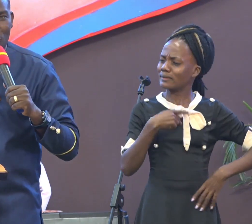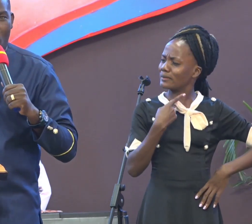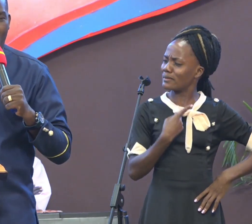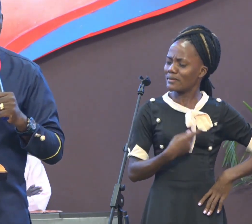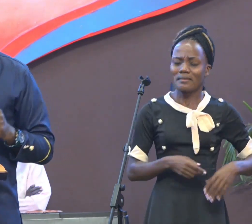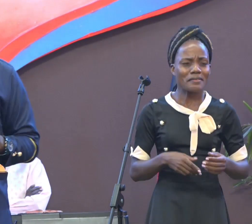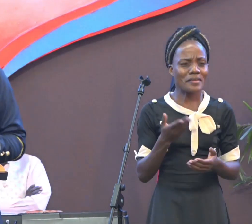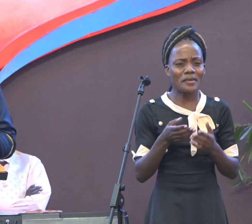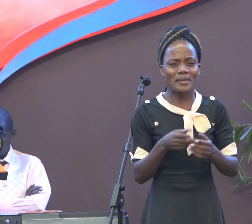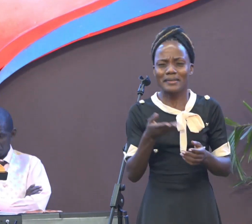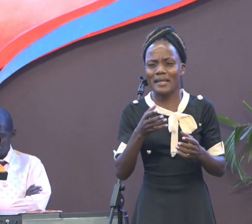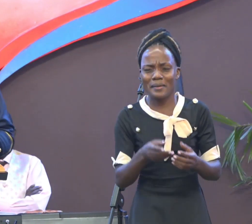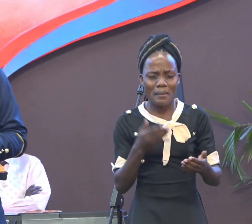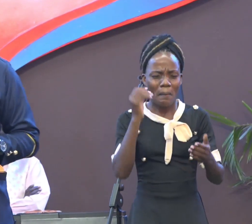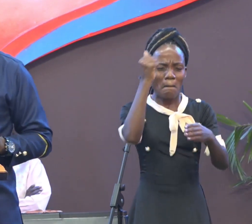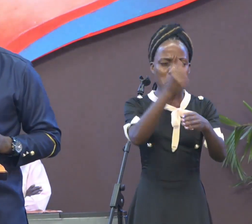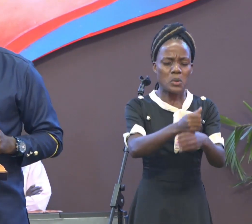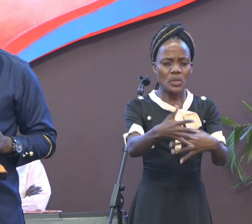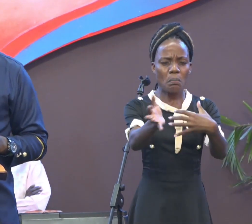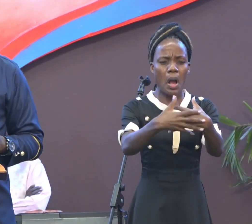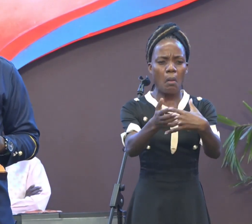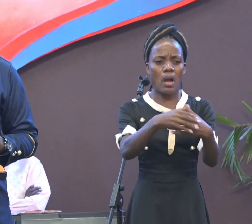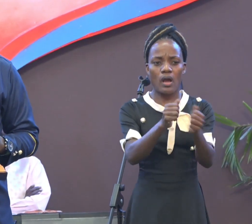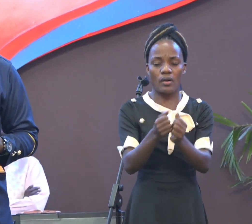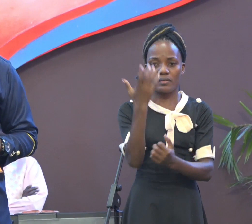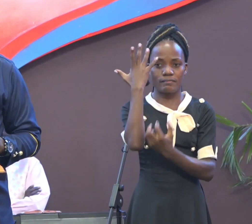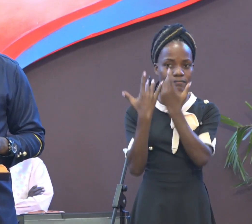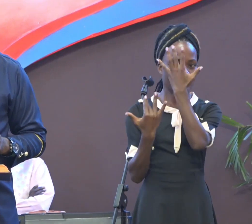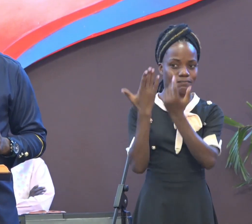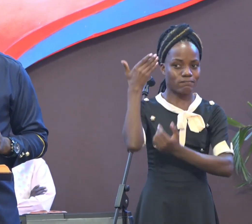brain. You feel like you've taken up a metal with